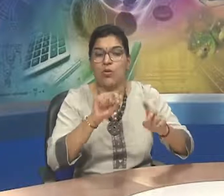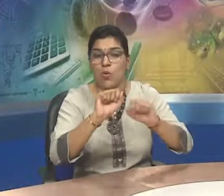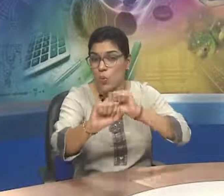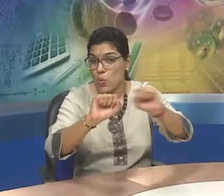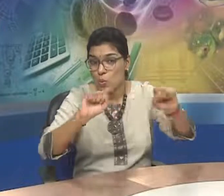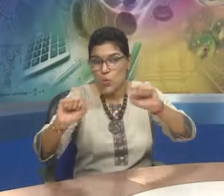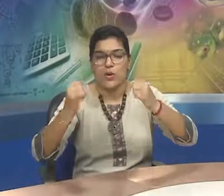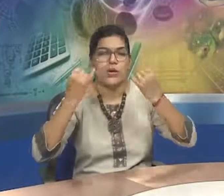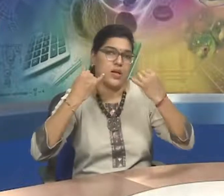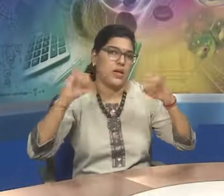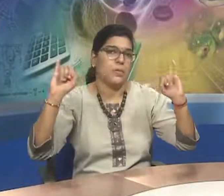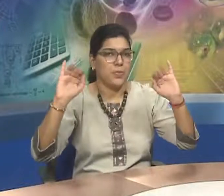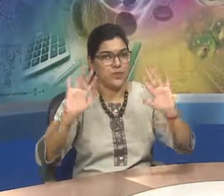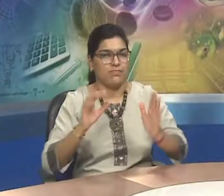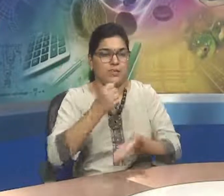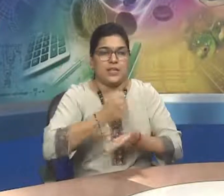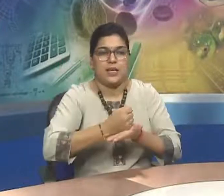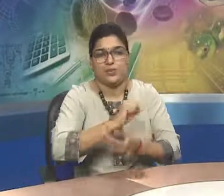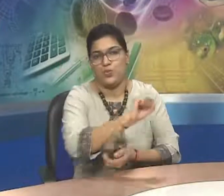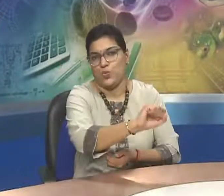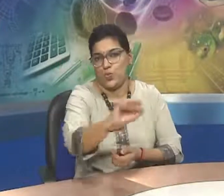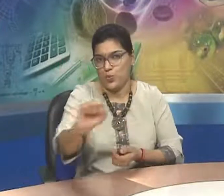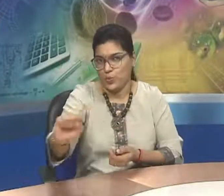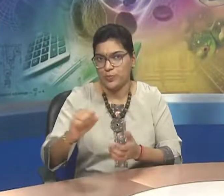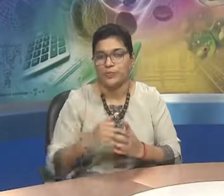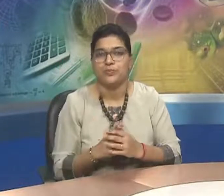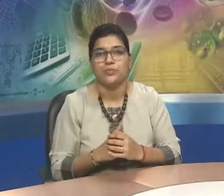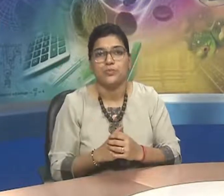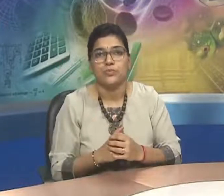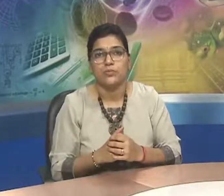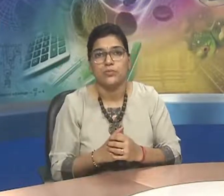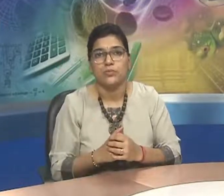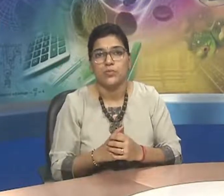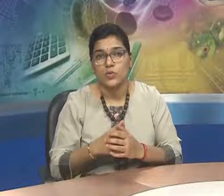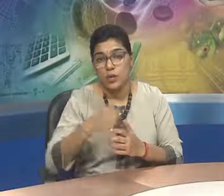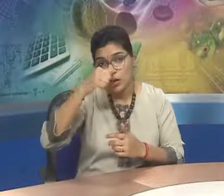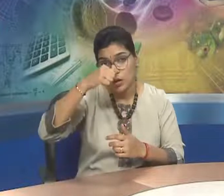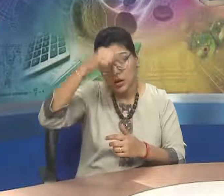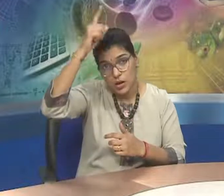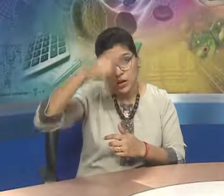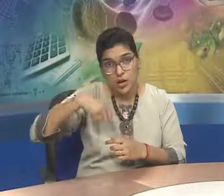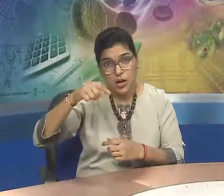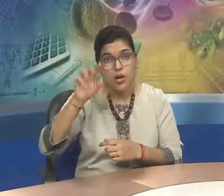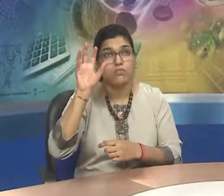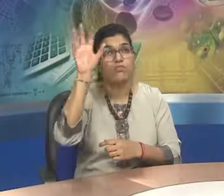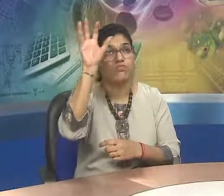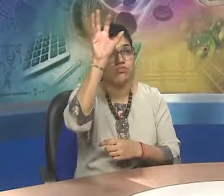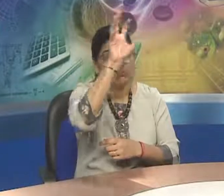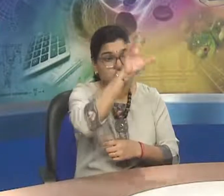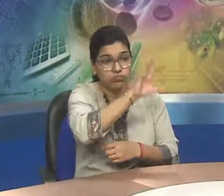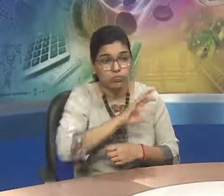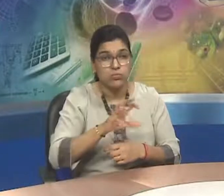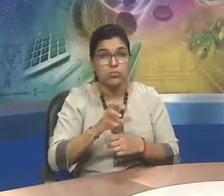This right says that we all have right to freedom of religion.